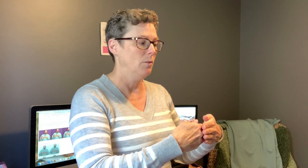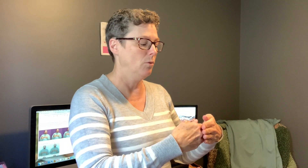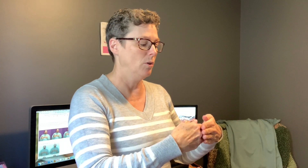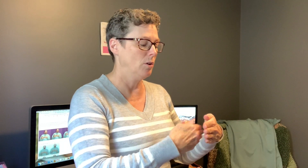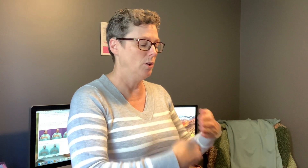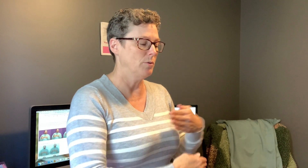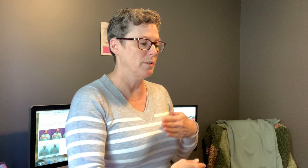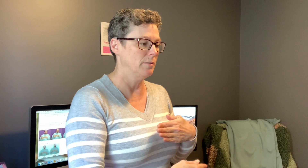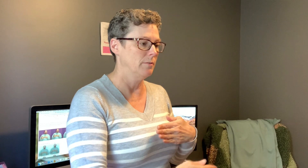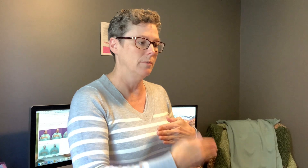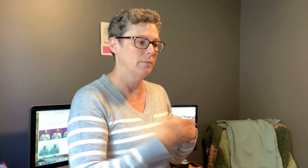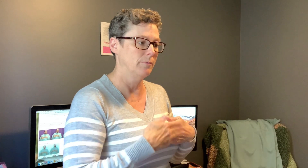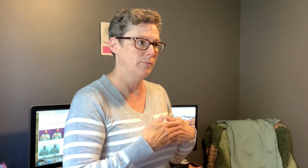or close.